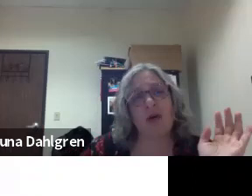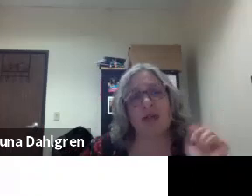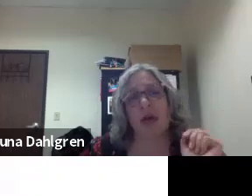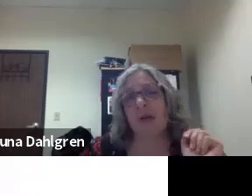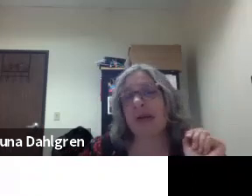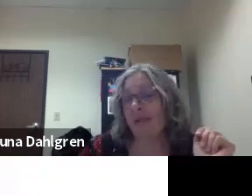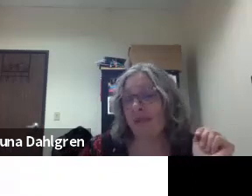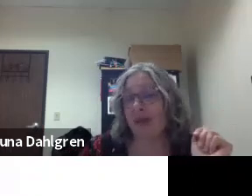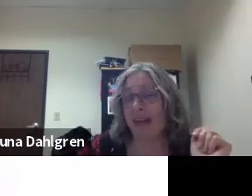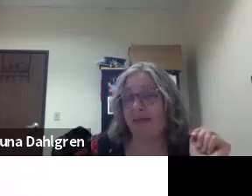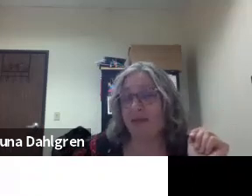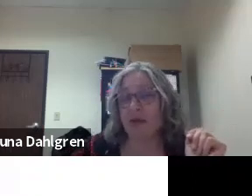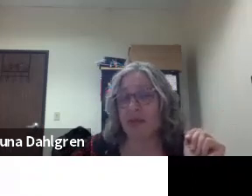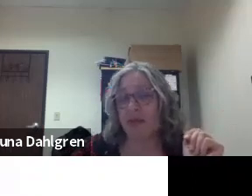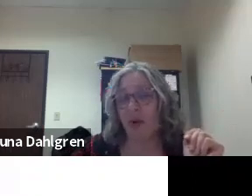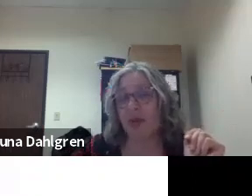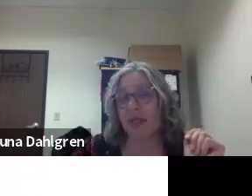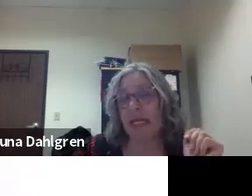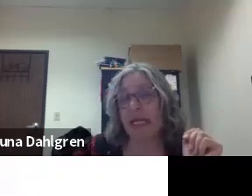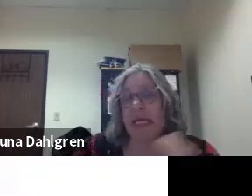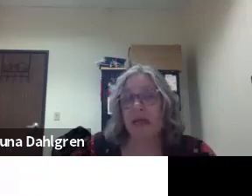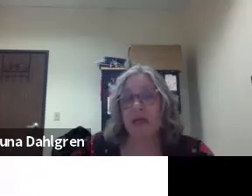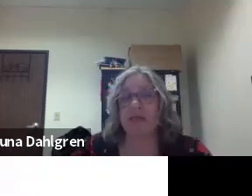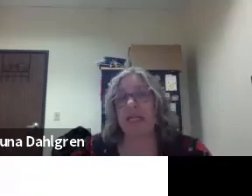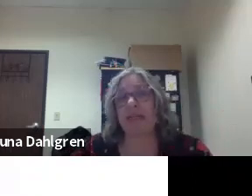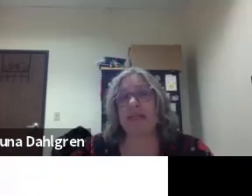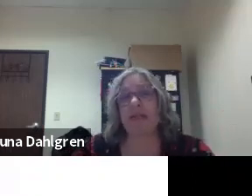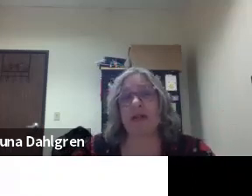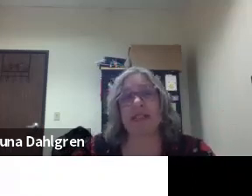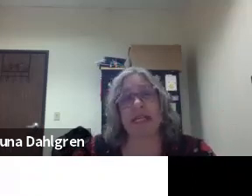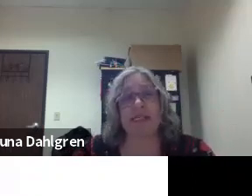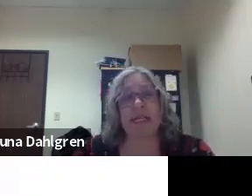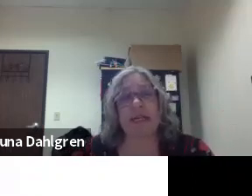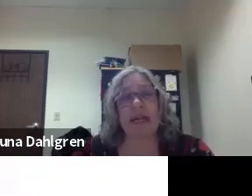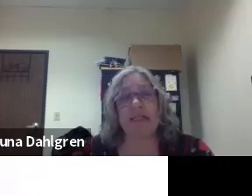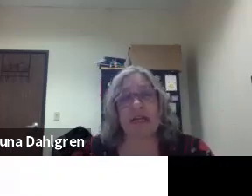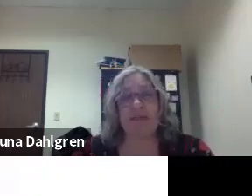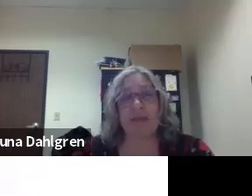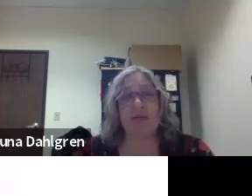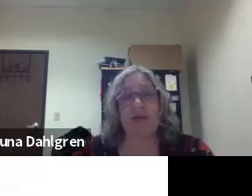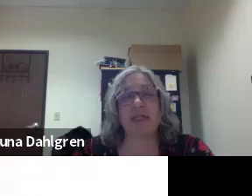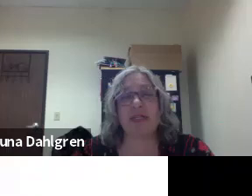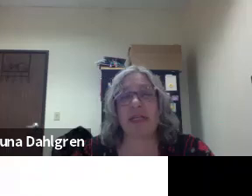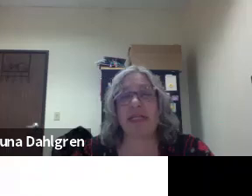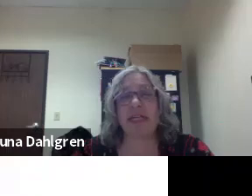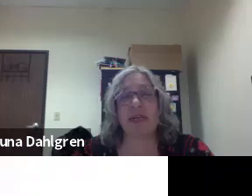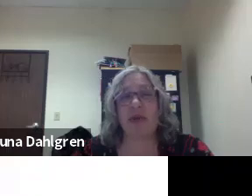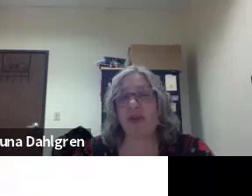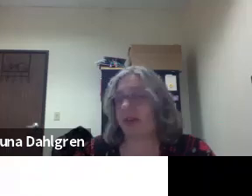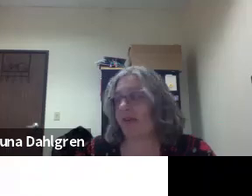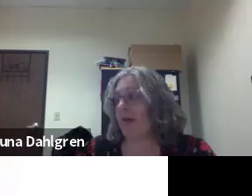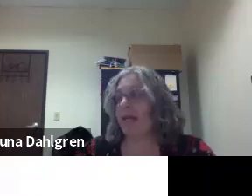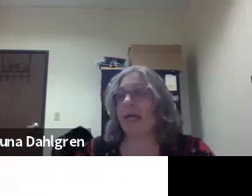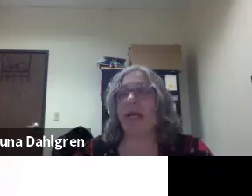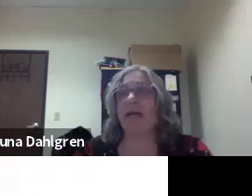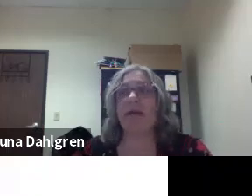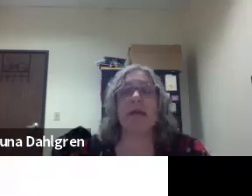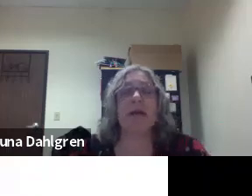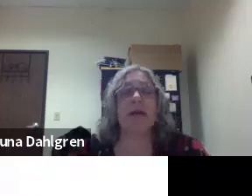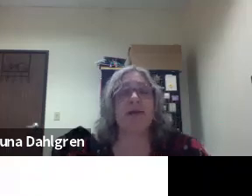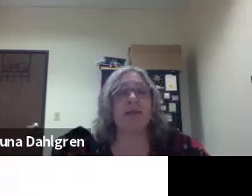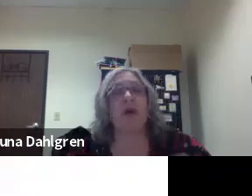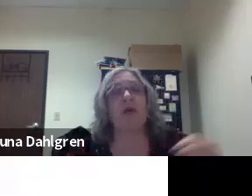then also, maybe even most importantly, you'll see listed there's 1619B, which is the continuation of